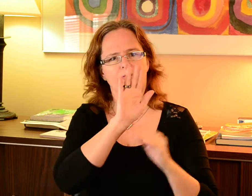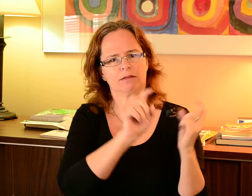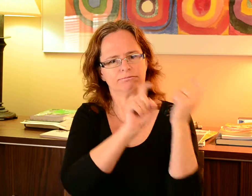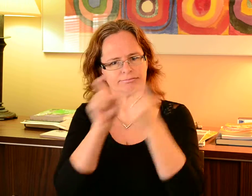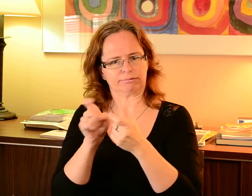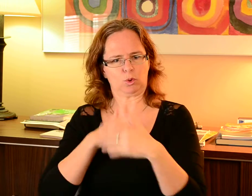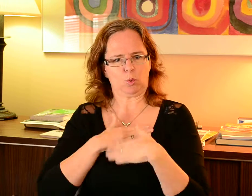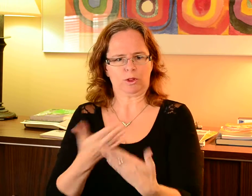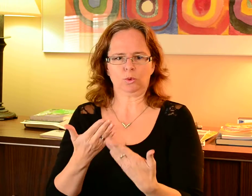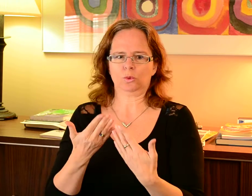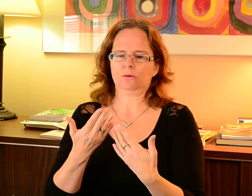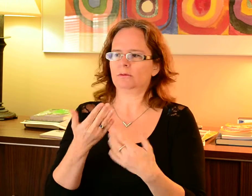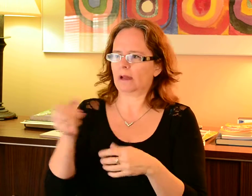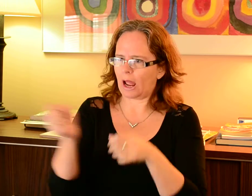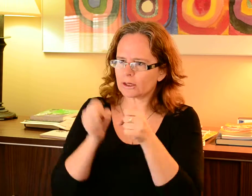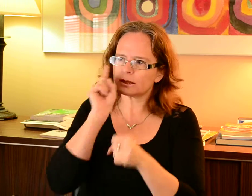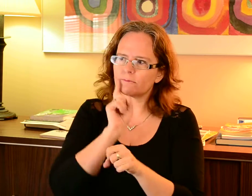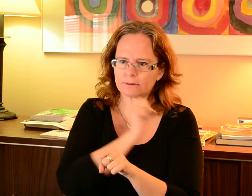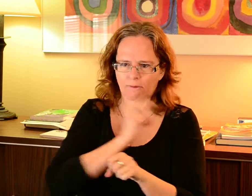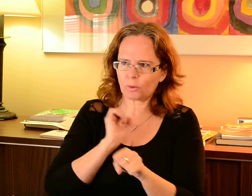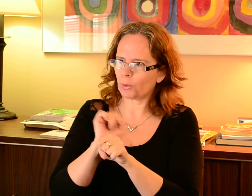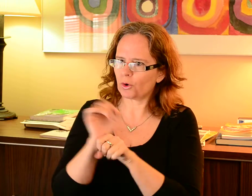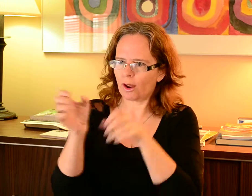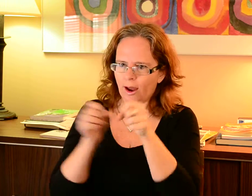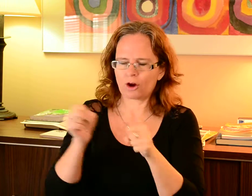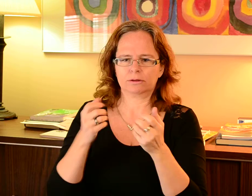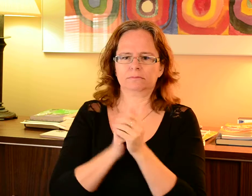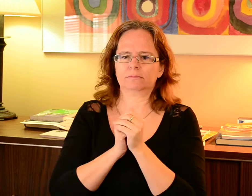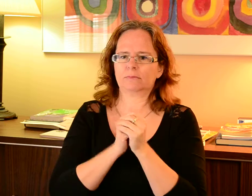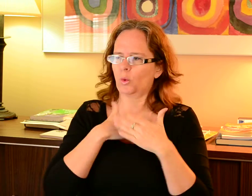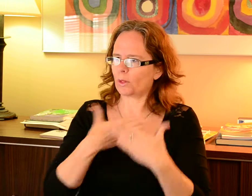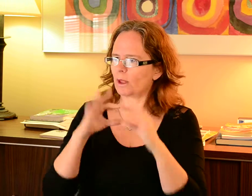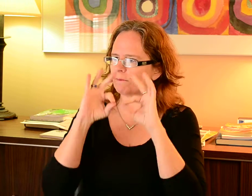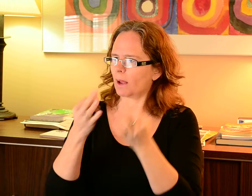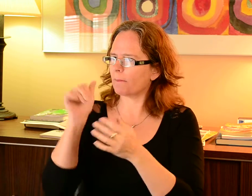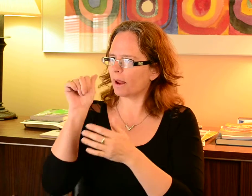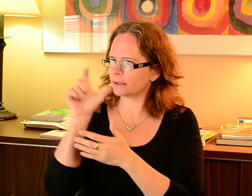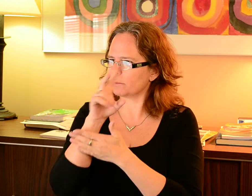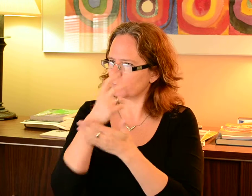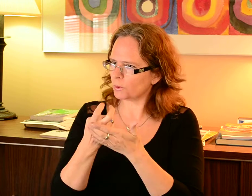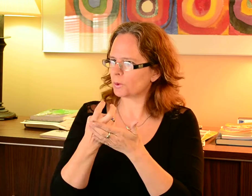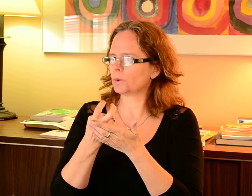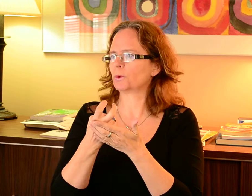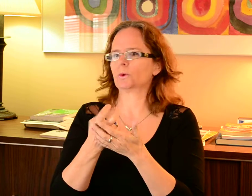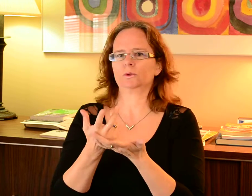Yeah, no, but. So their contribution to the community is that they're willing to hire deaf staff members, they're willing to